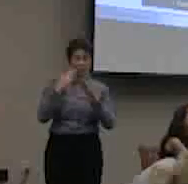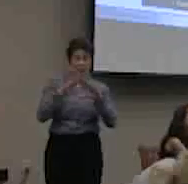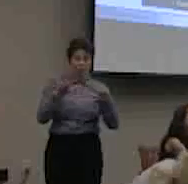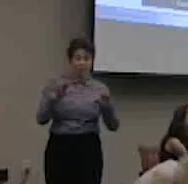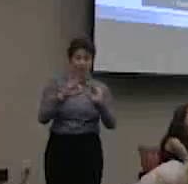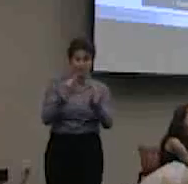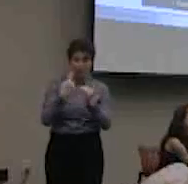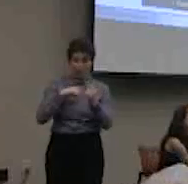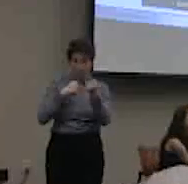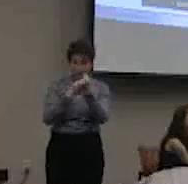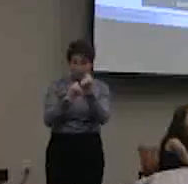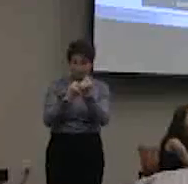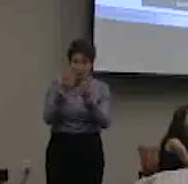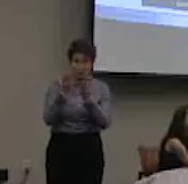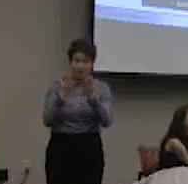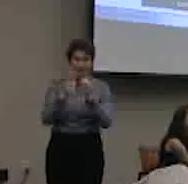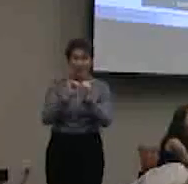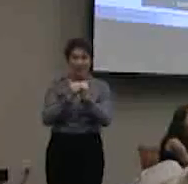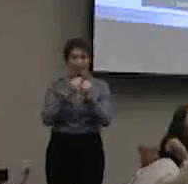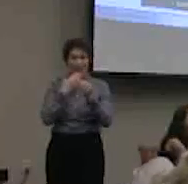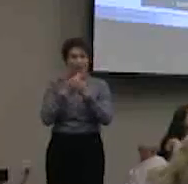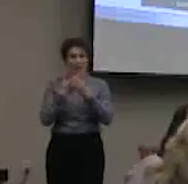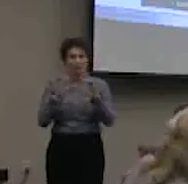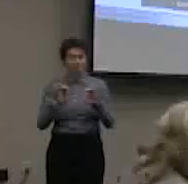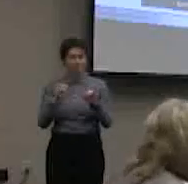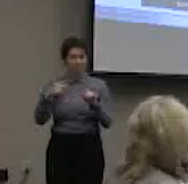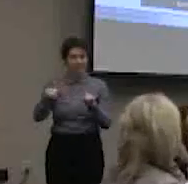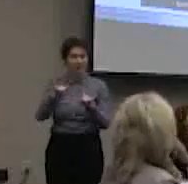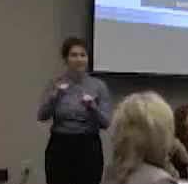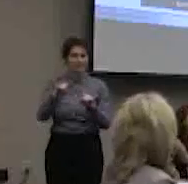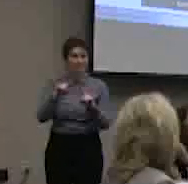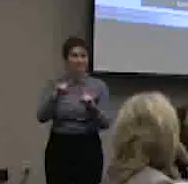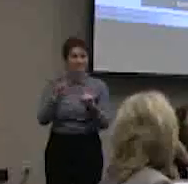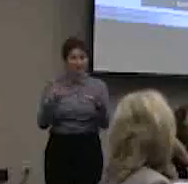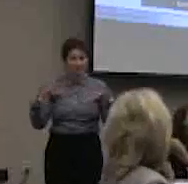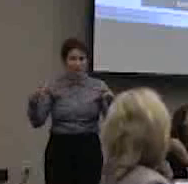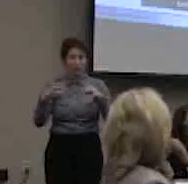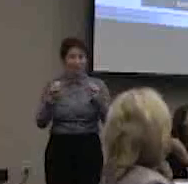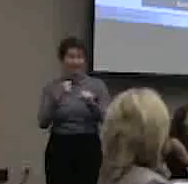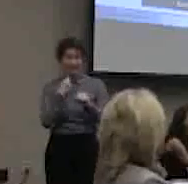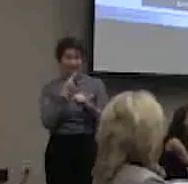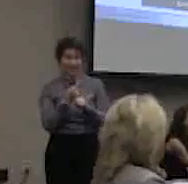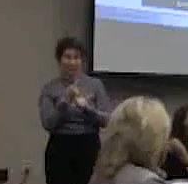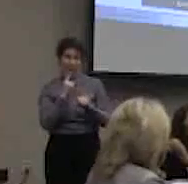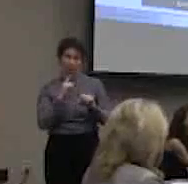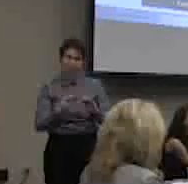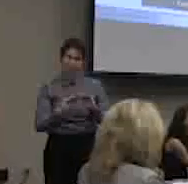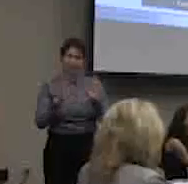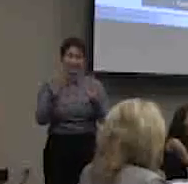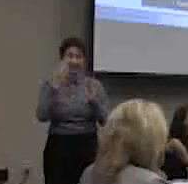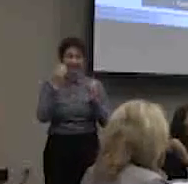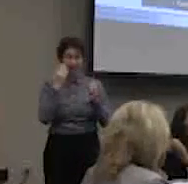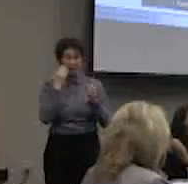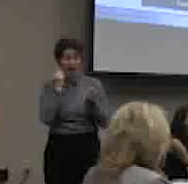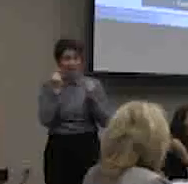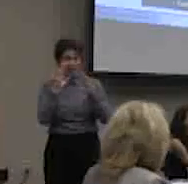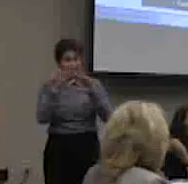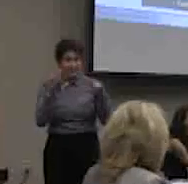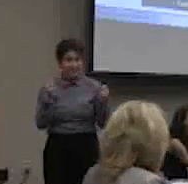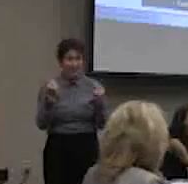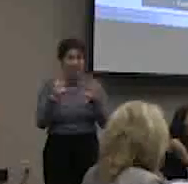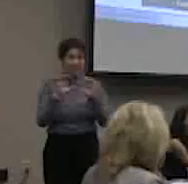how well we serve them. So they are the group that can tell you with fluency how many kids, how many classrooms, of what